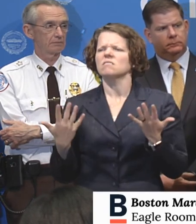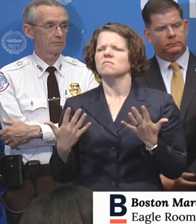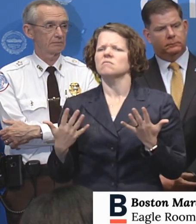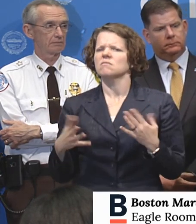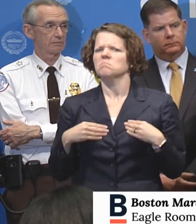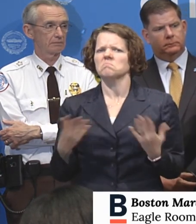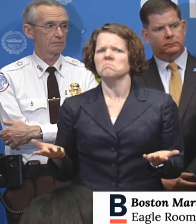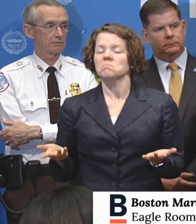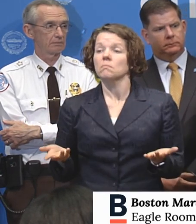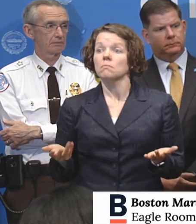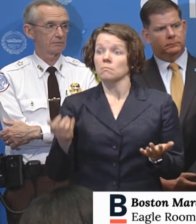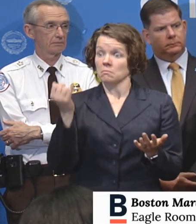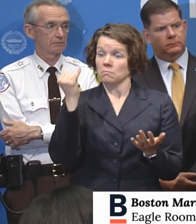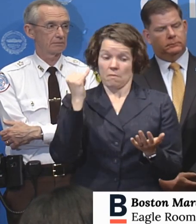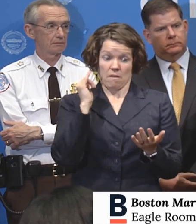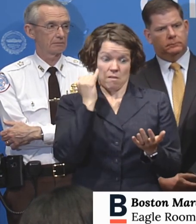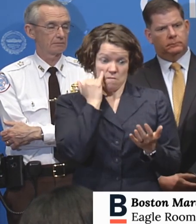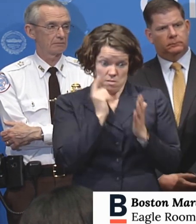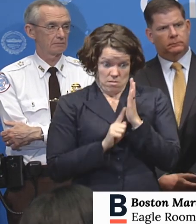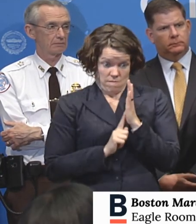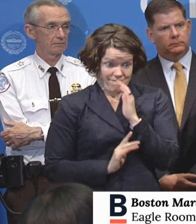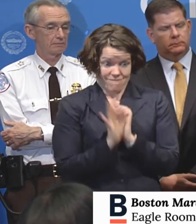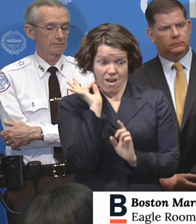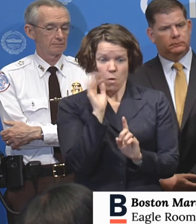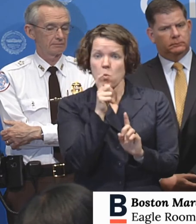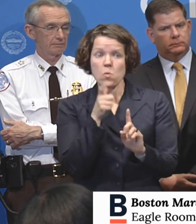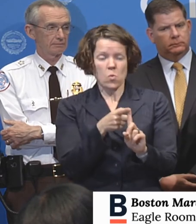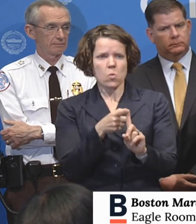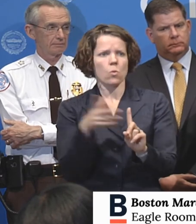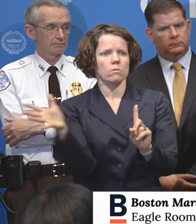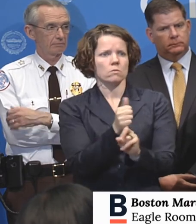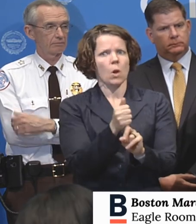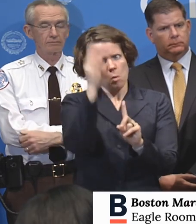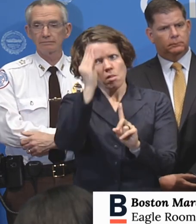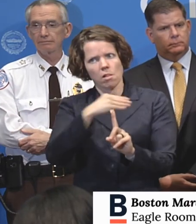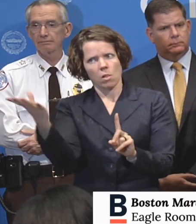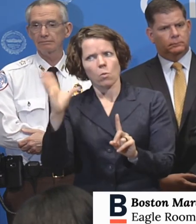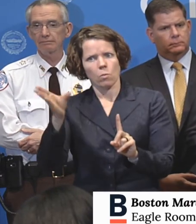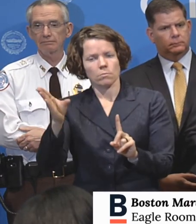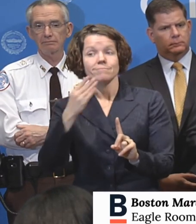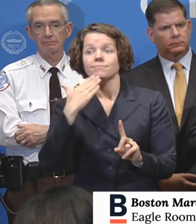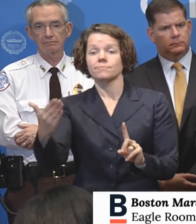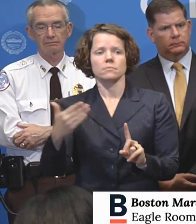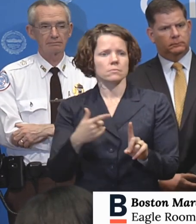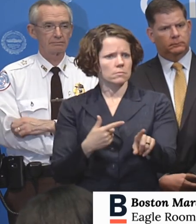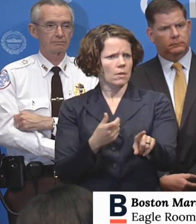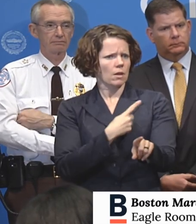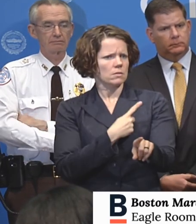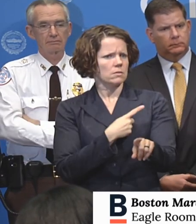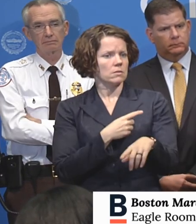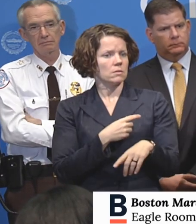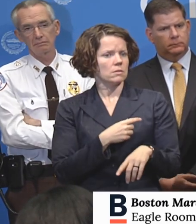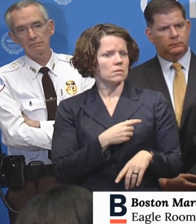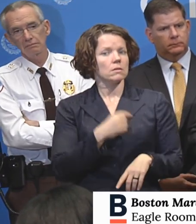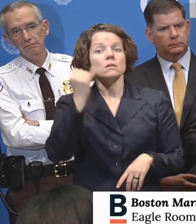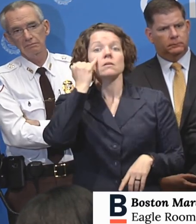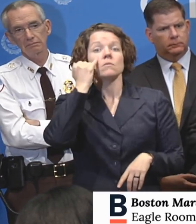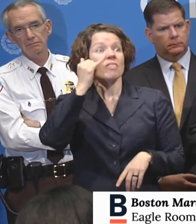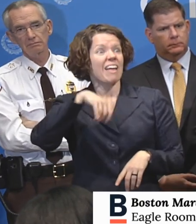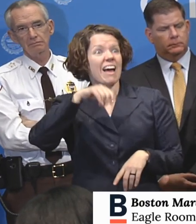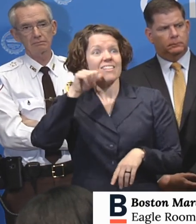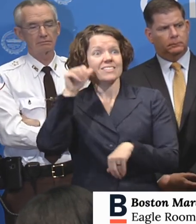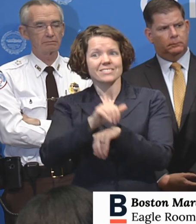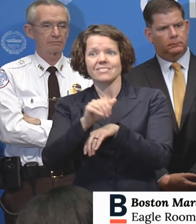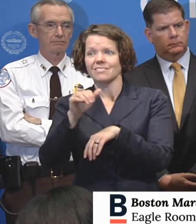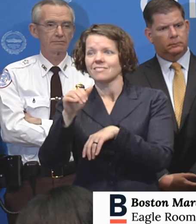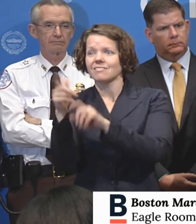will definitely know, because we need to send that message. So thank you. Or if the person is caught who did